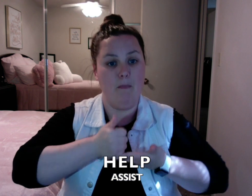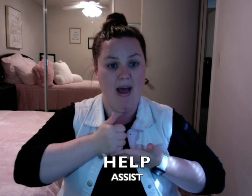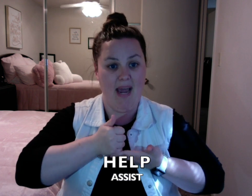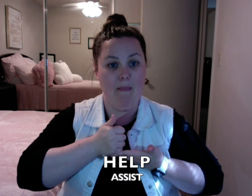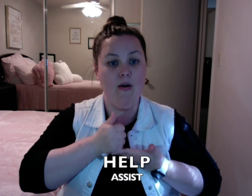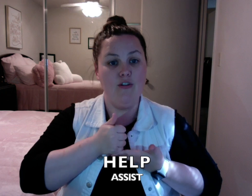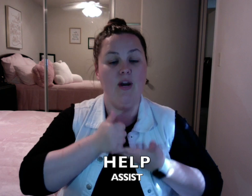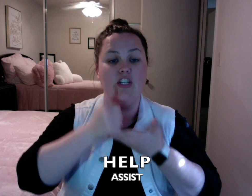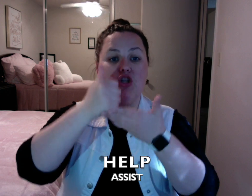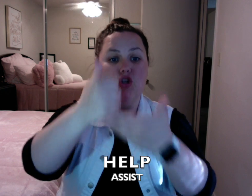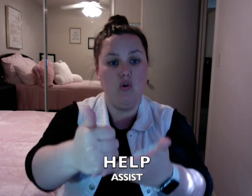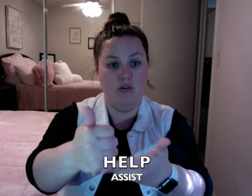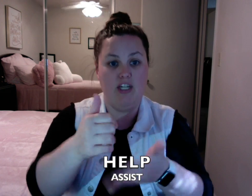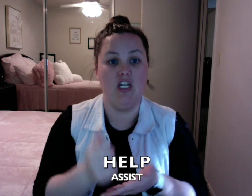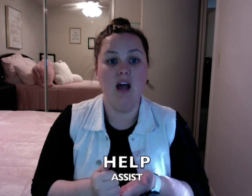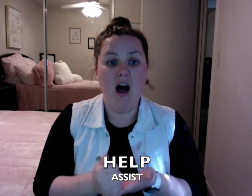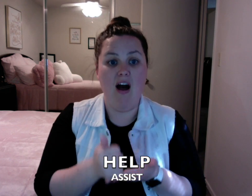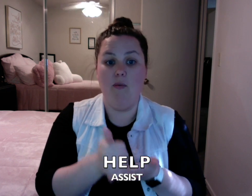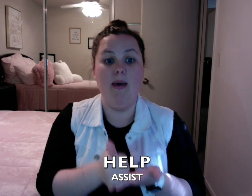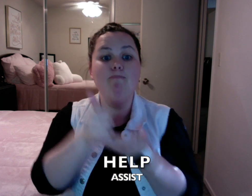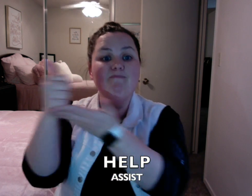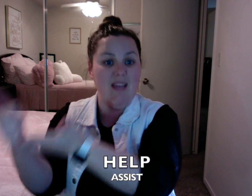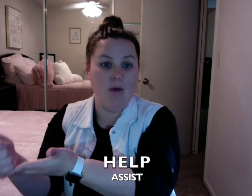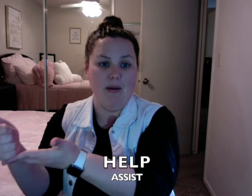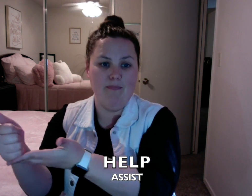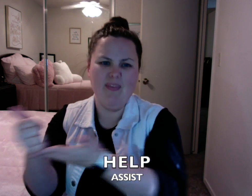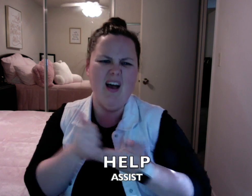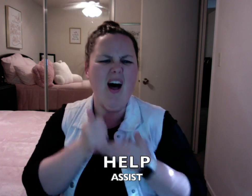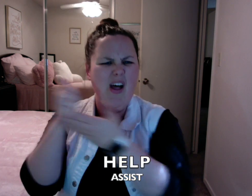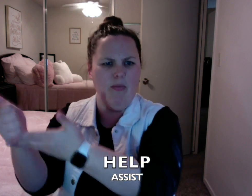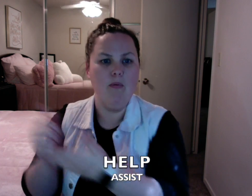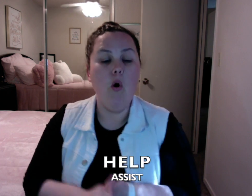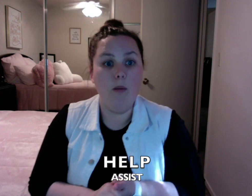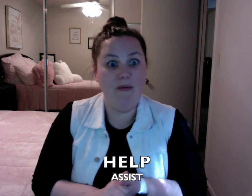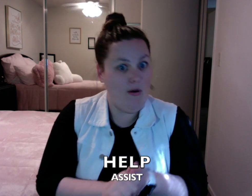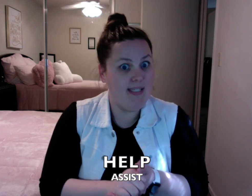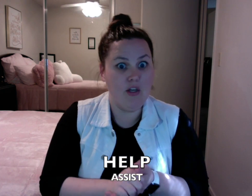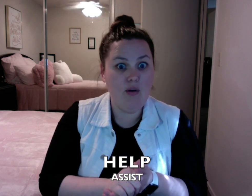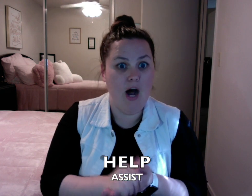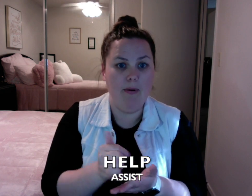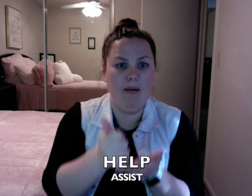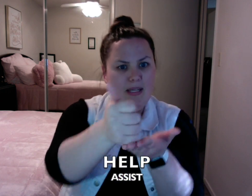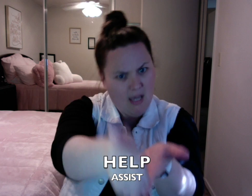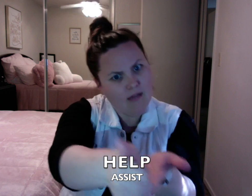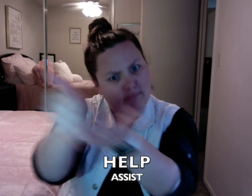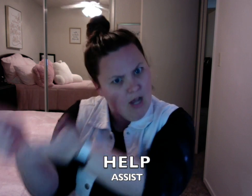my direction to your direction. I'll help him, help him, I'll help him. Or maybe if I want to tell you to help him, I might say help